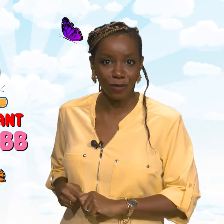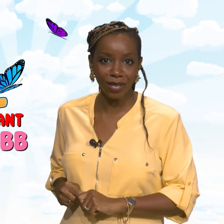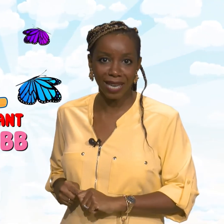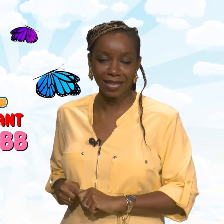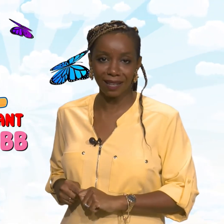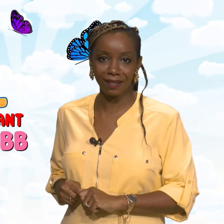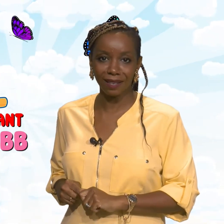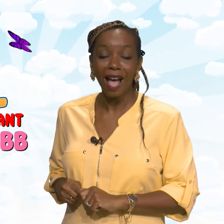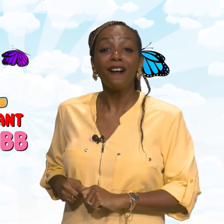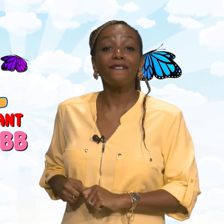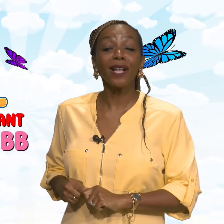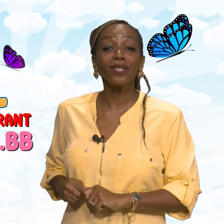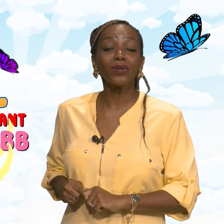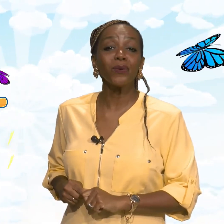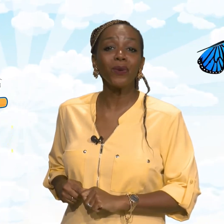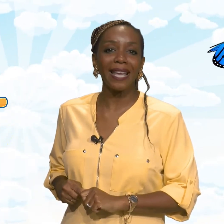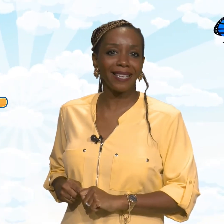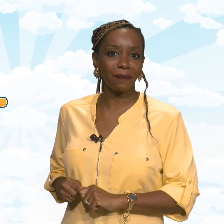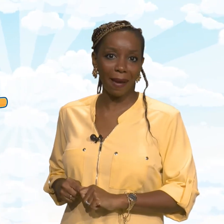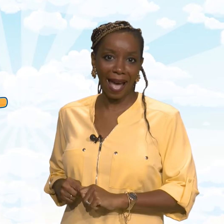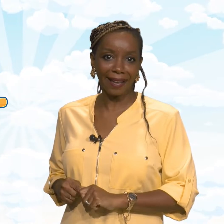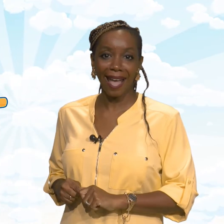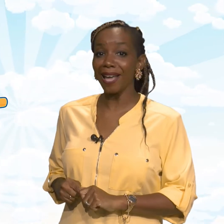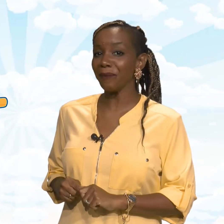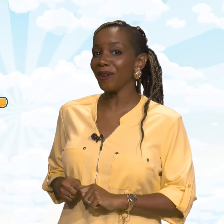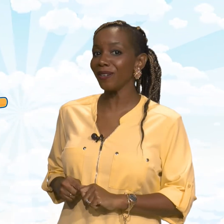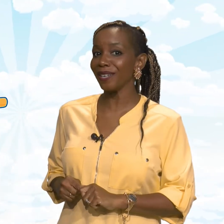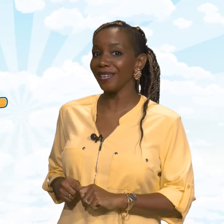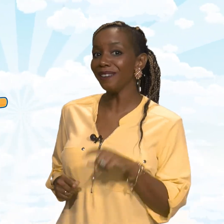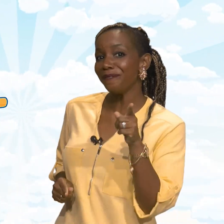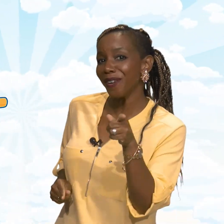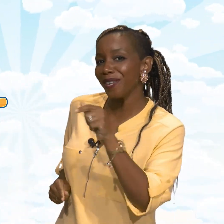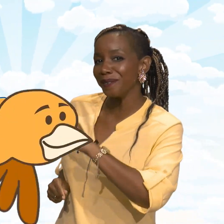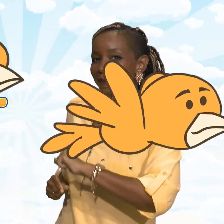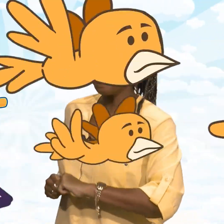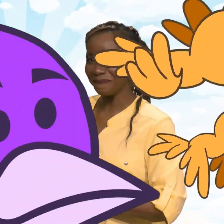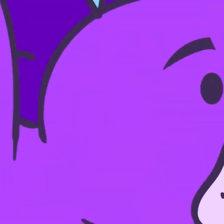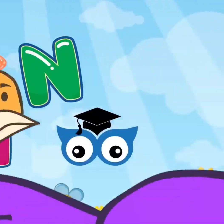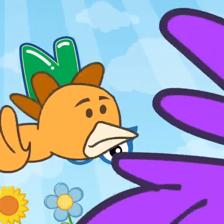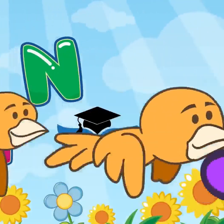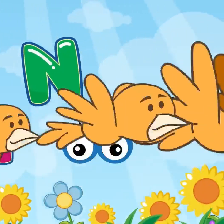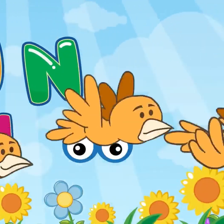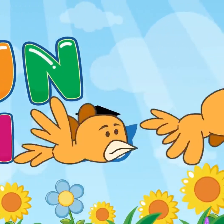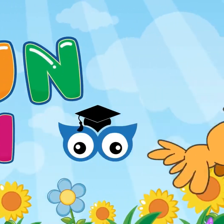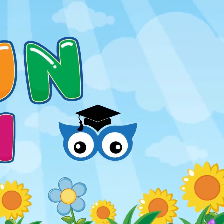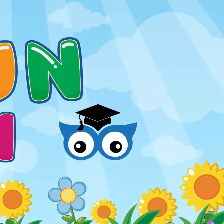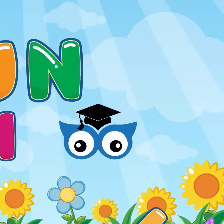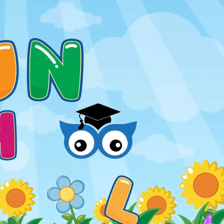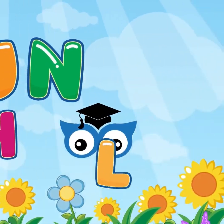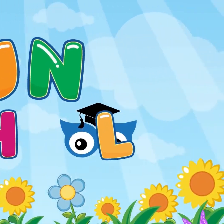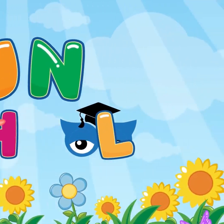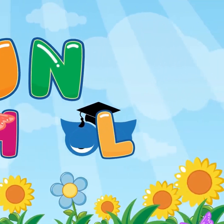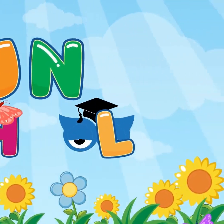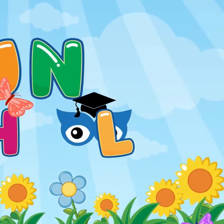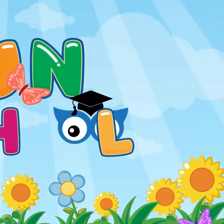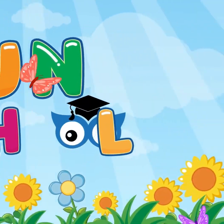aa.grant@cbc.bb for further details. Fun School is back, and we're looking for you.